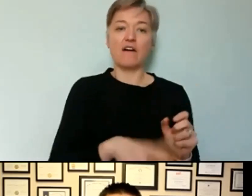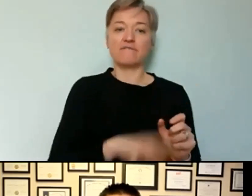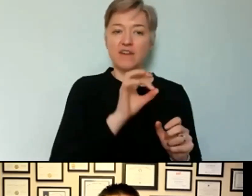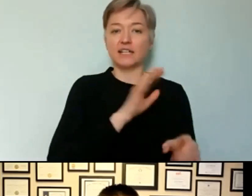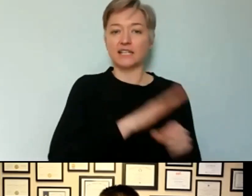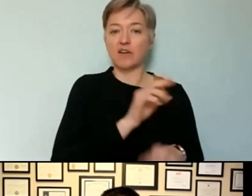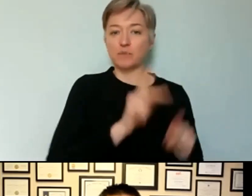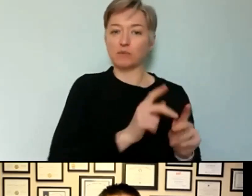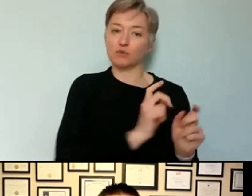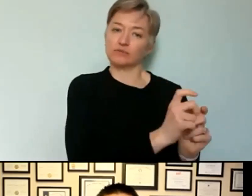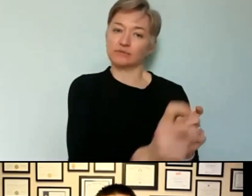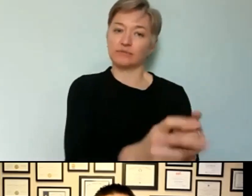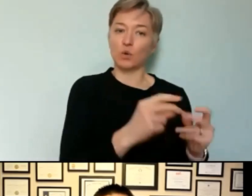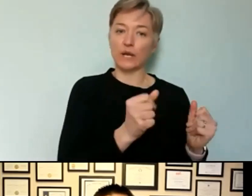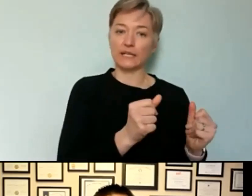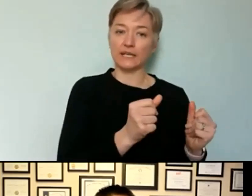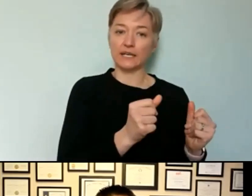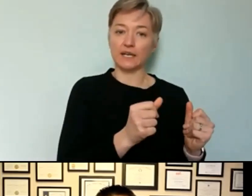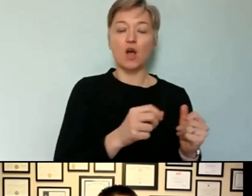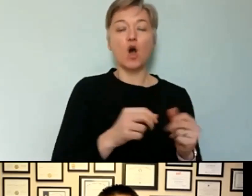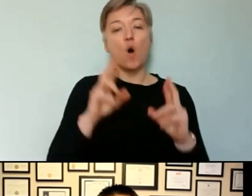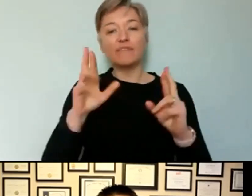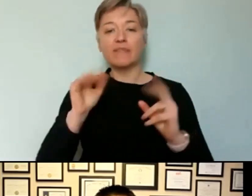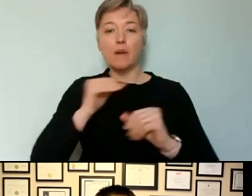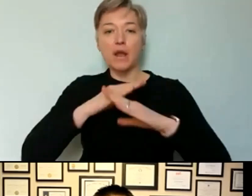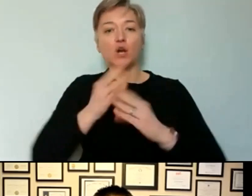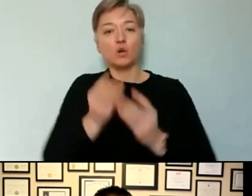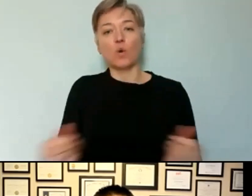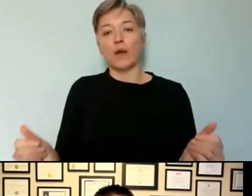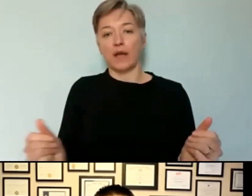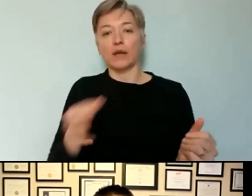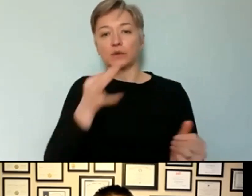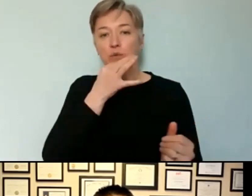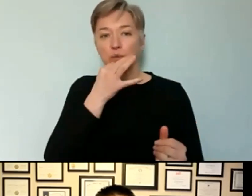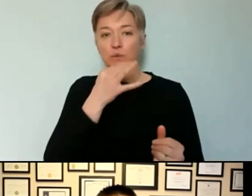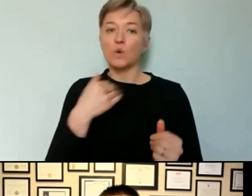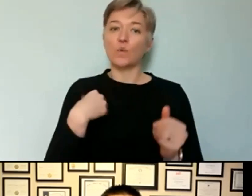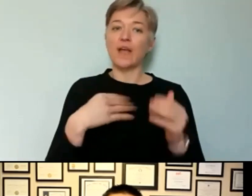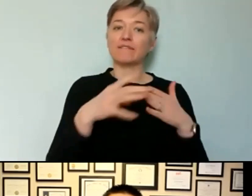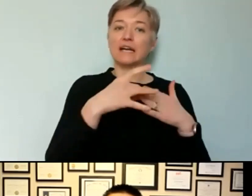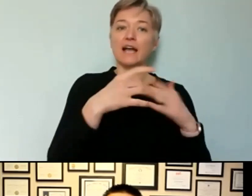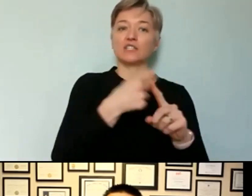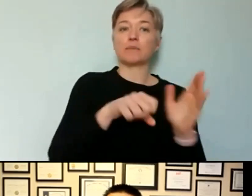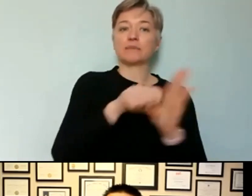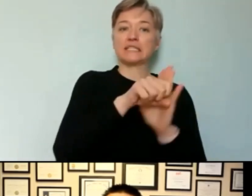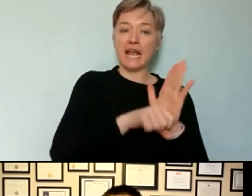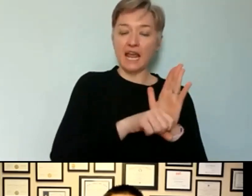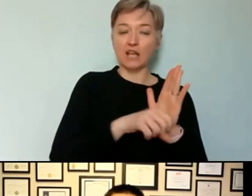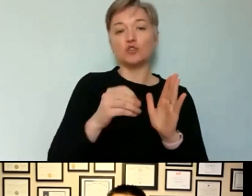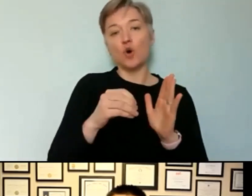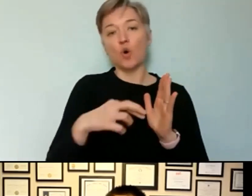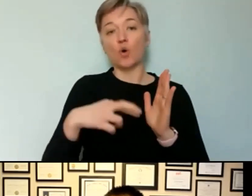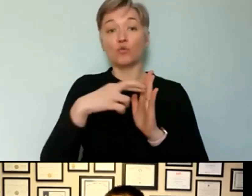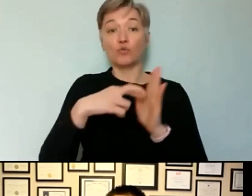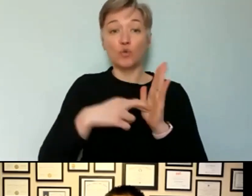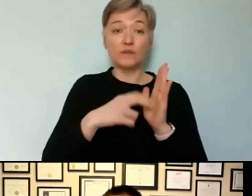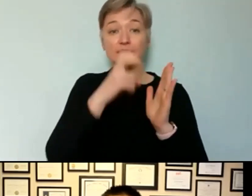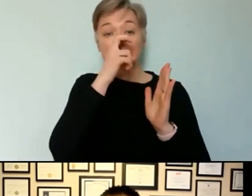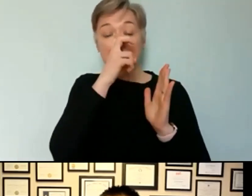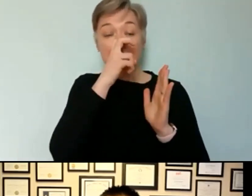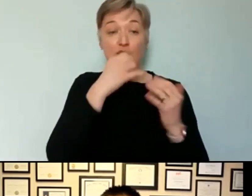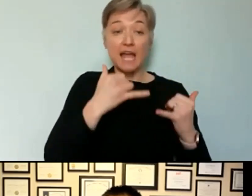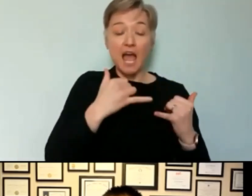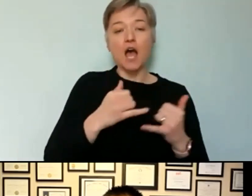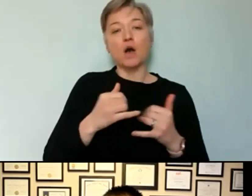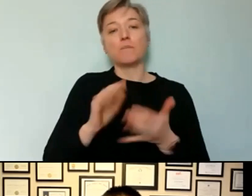are hopefully going away. We have some guidance from the state indicating that it's going to get looser next week. But that has been a major driver for